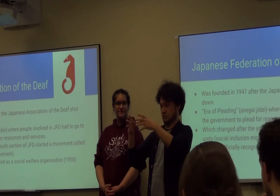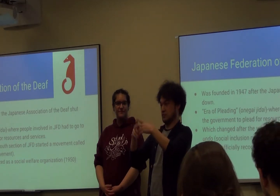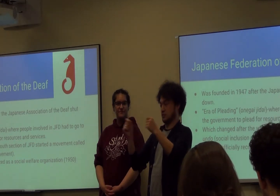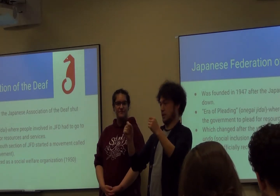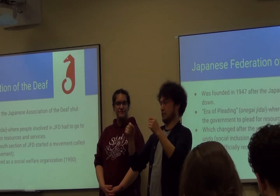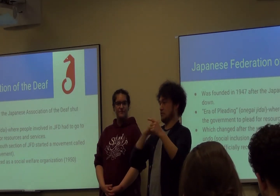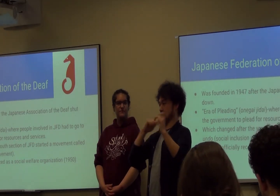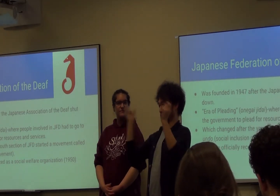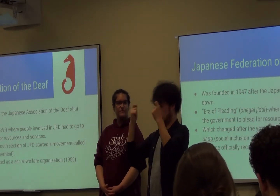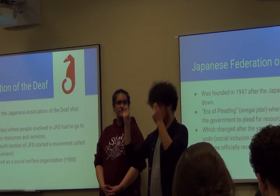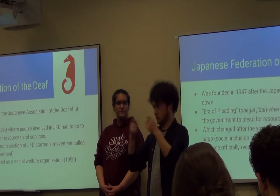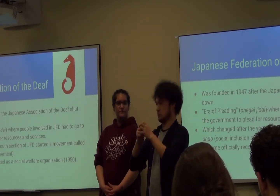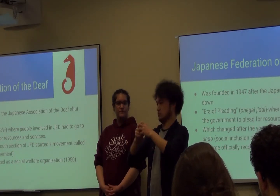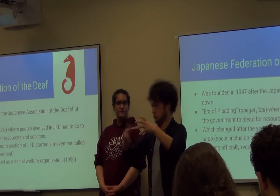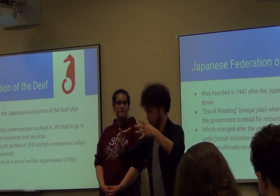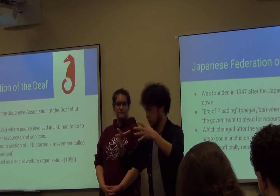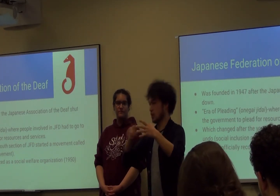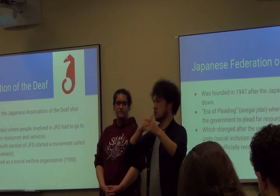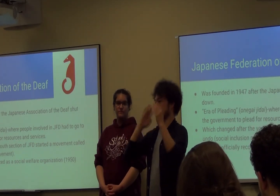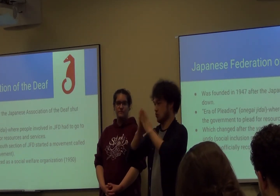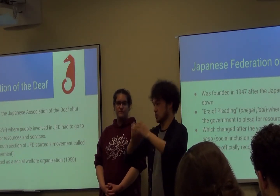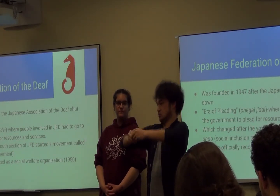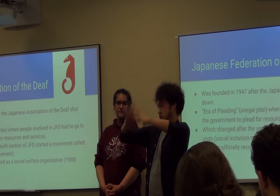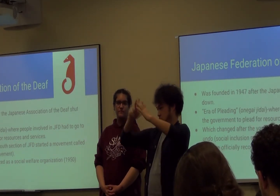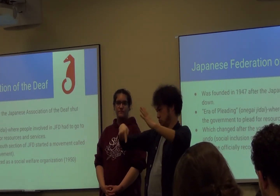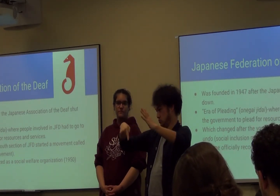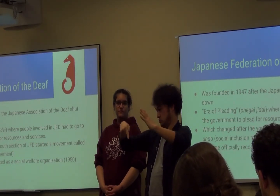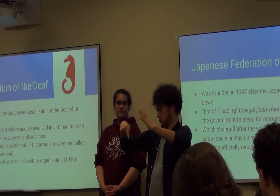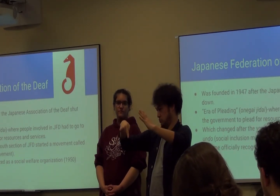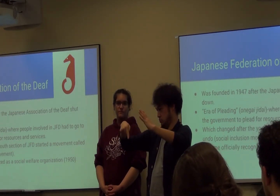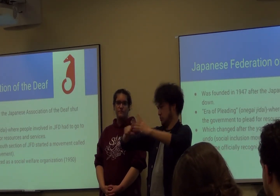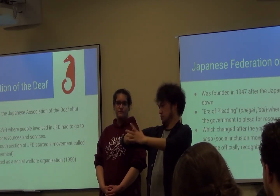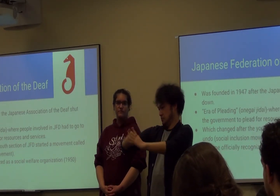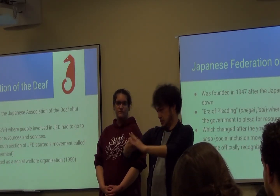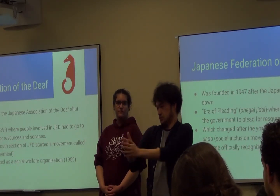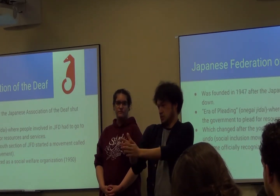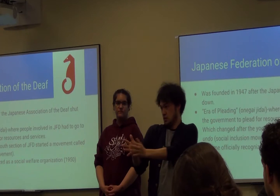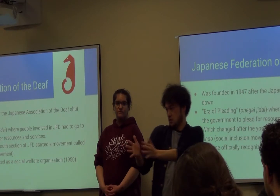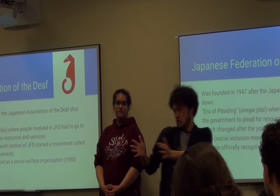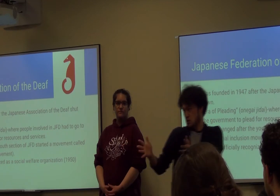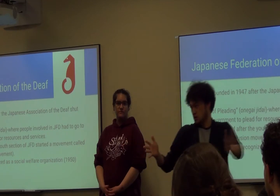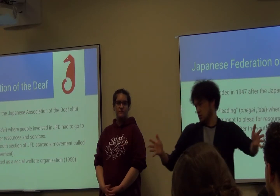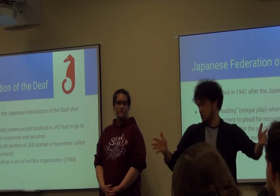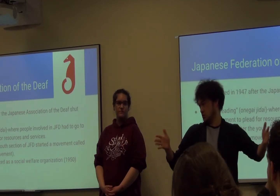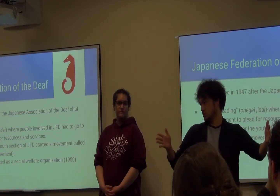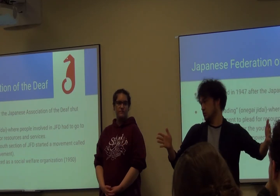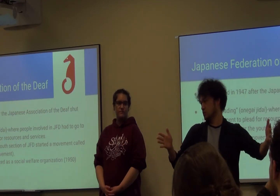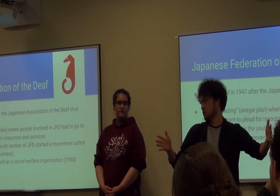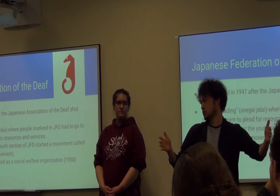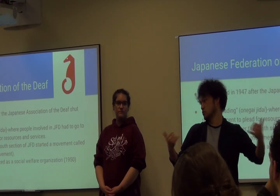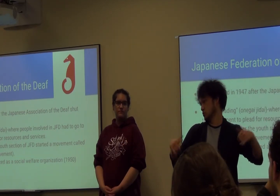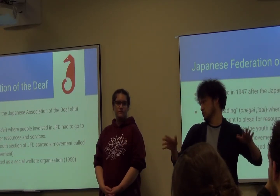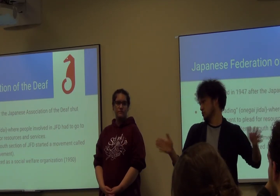keep going. They expanded and celebrated and were able to move on from where they